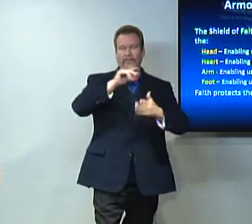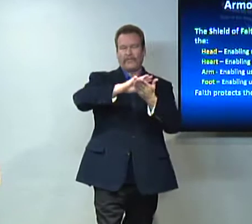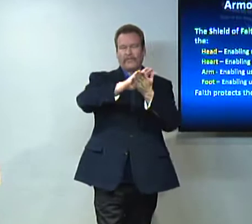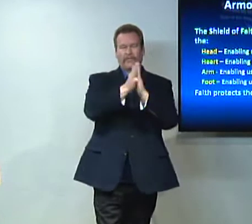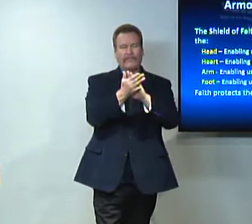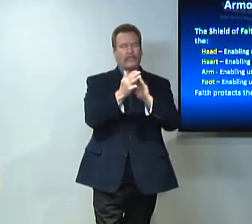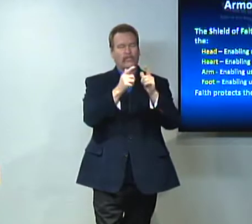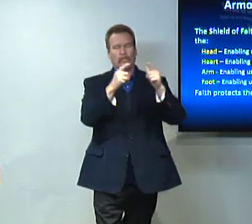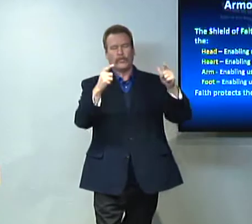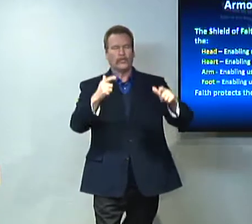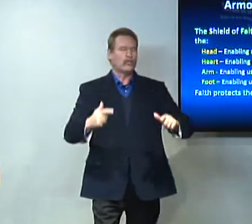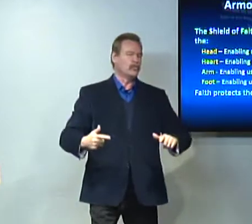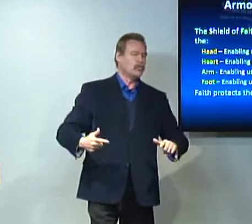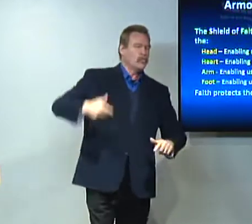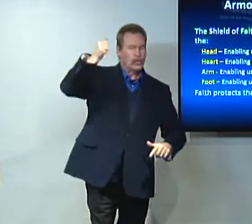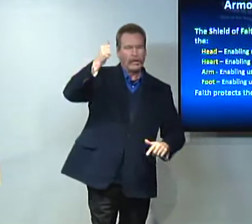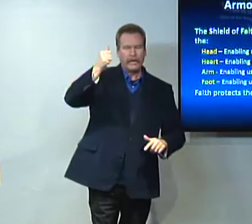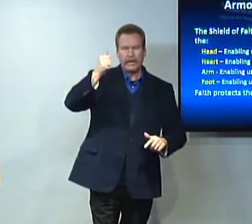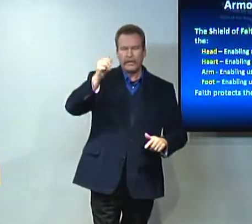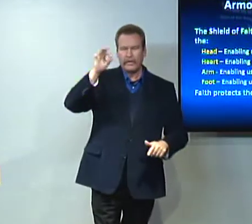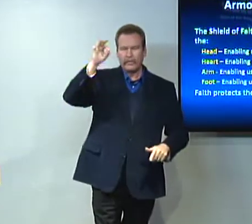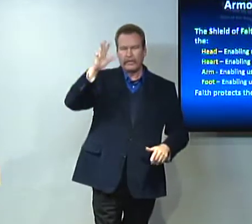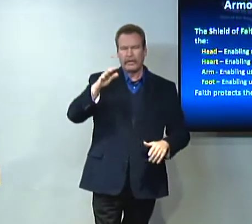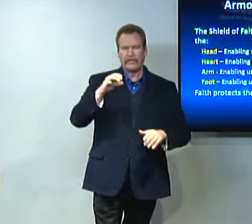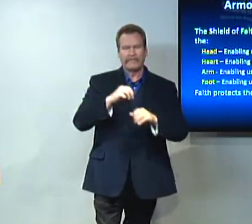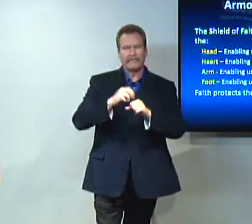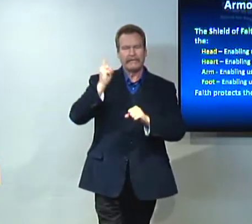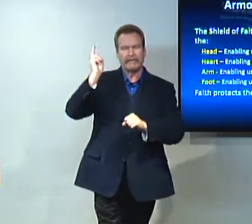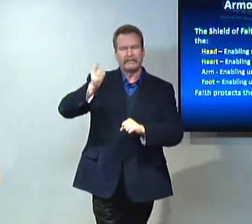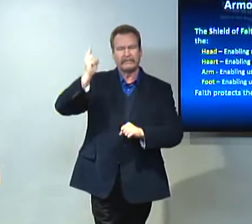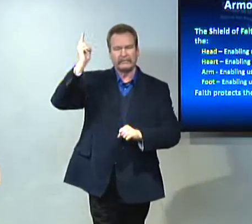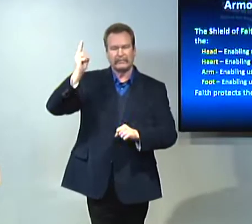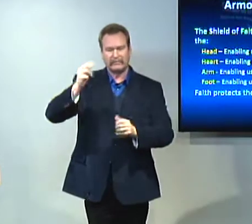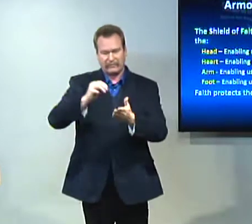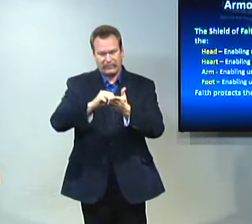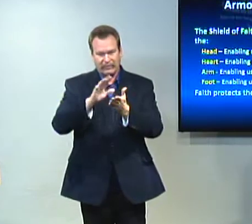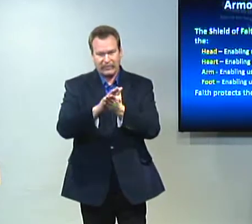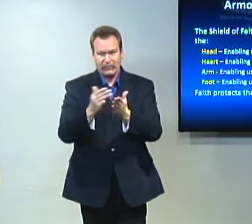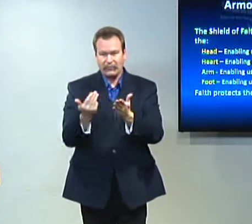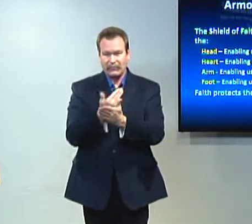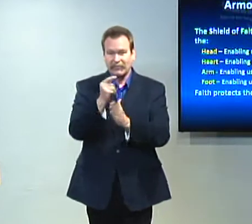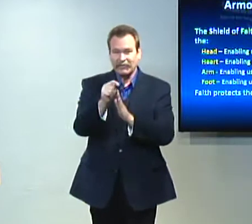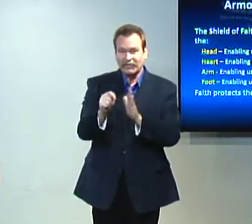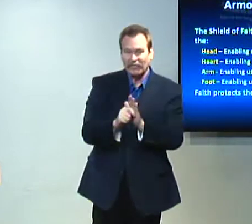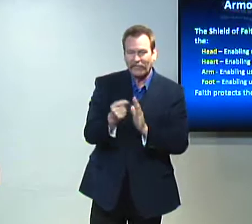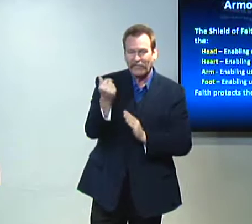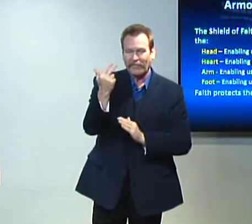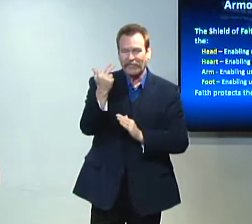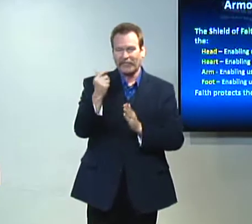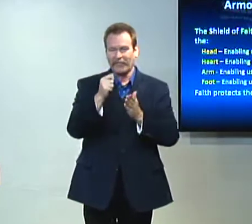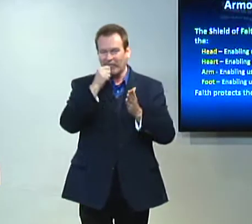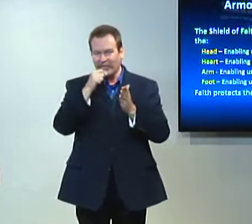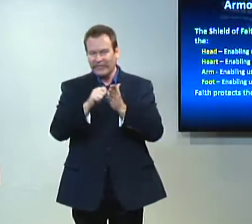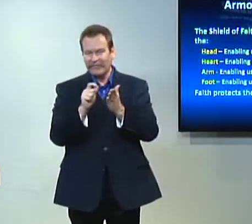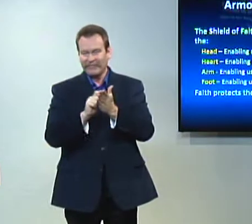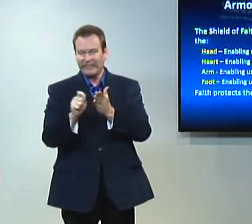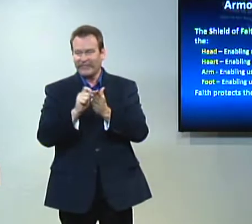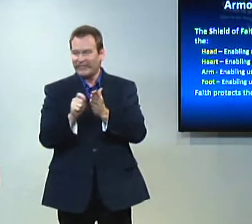God called him, and he became the greatest evangelist in history. And he wrote 13 books in the